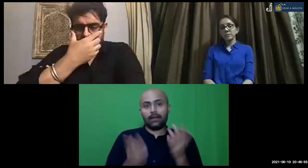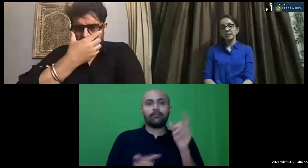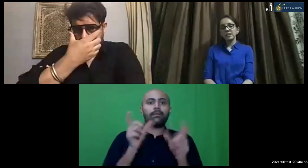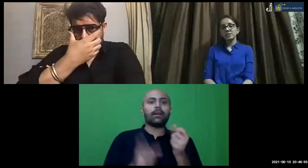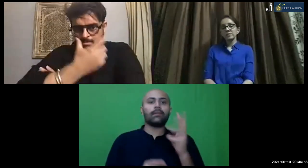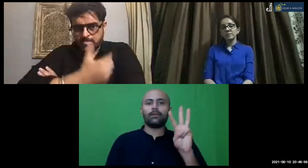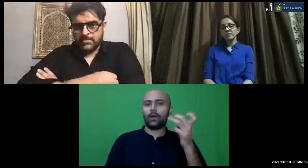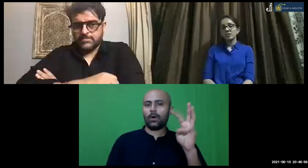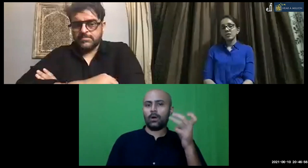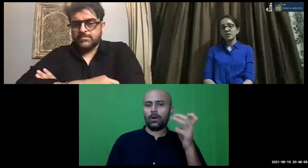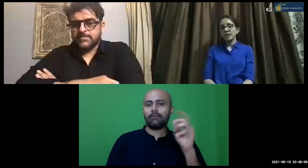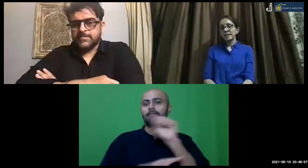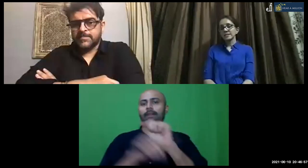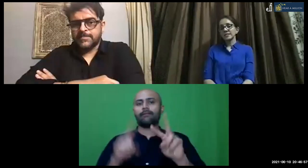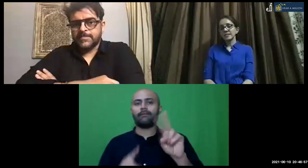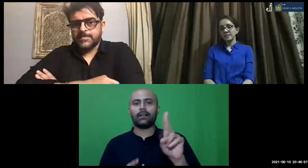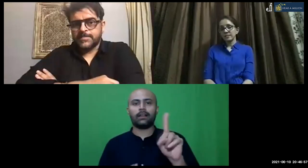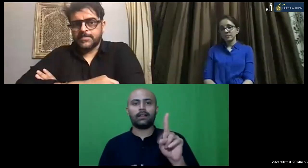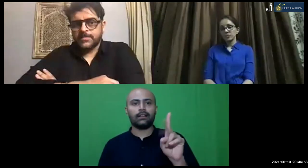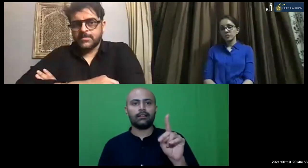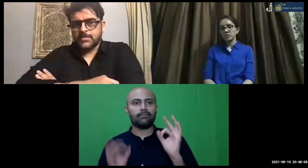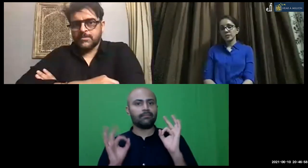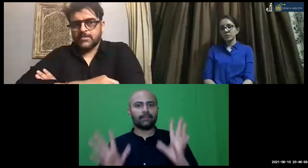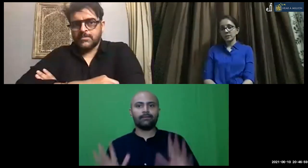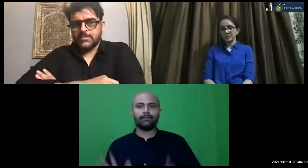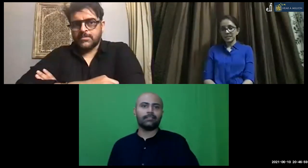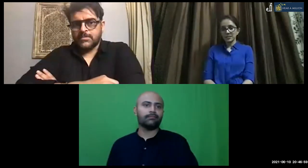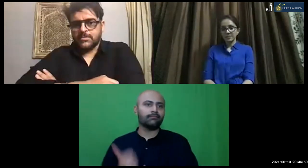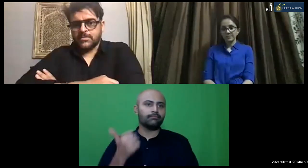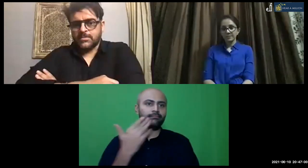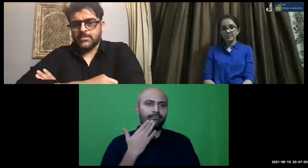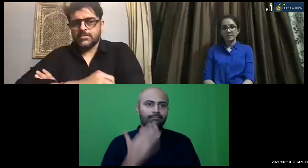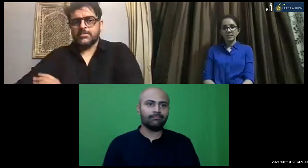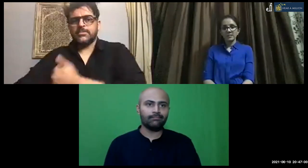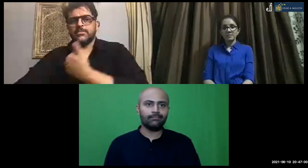And maybe has 37, which is 21%.